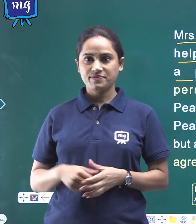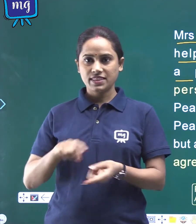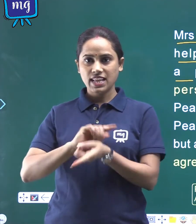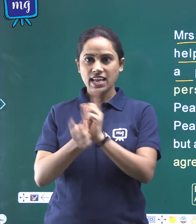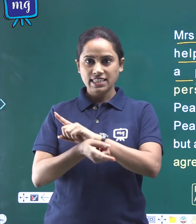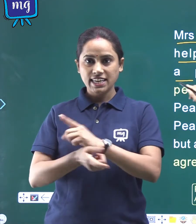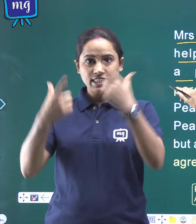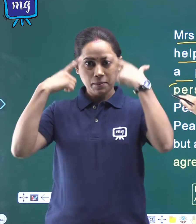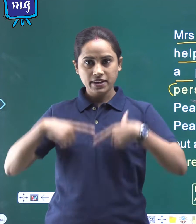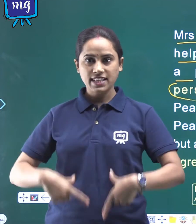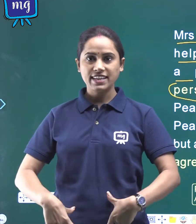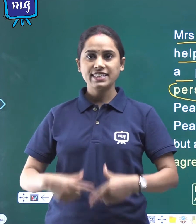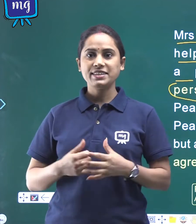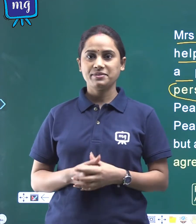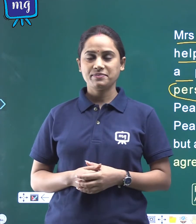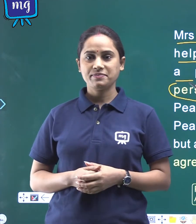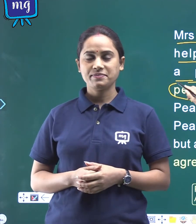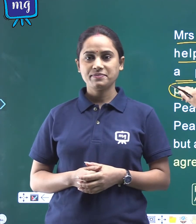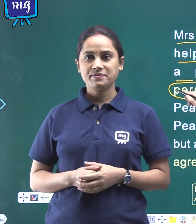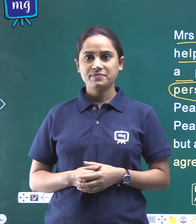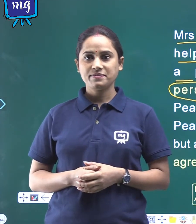change personality